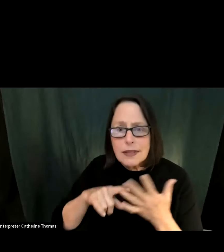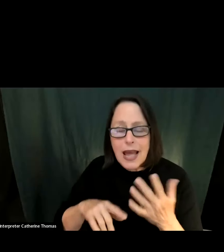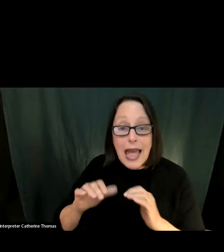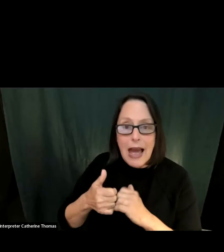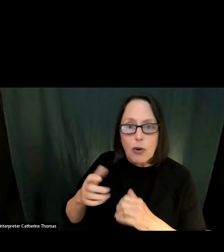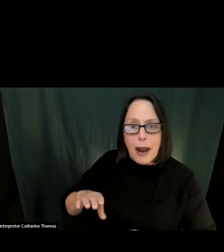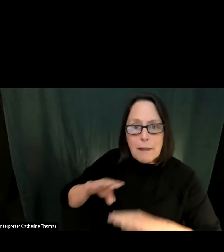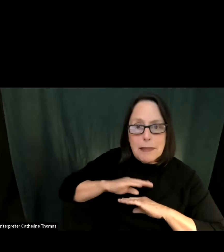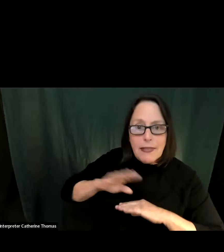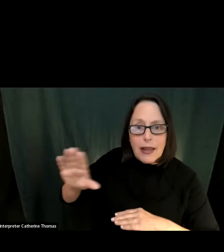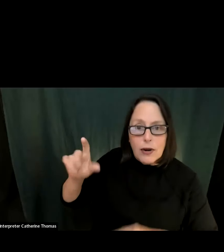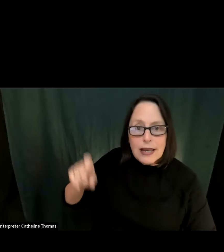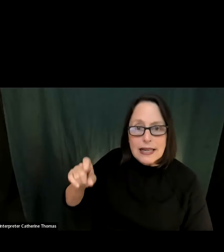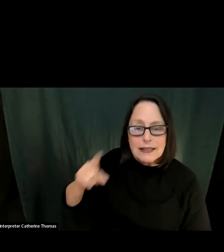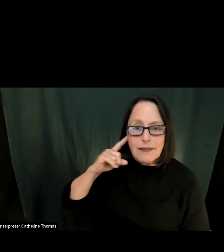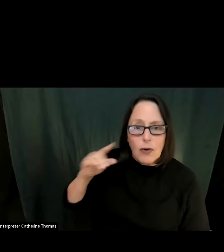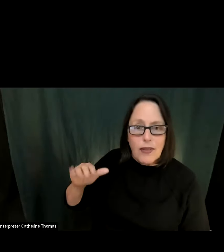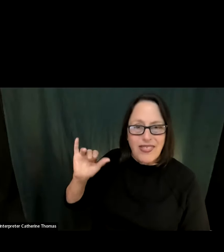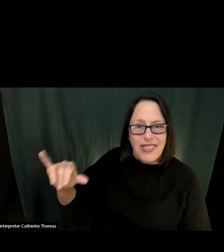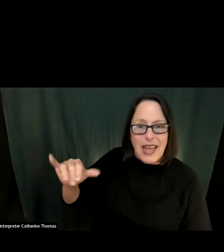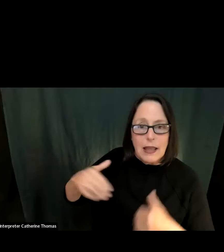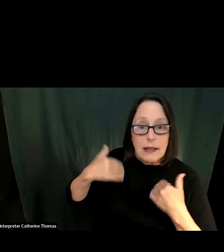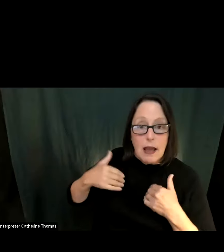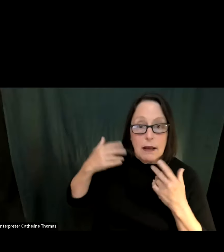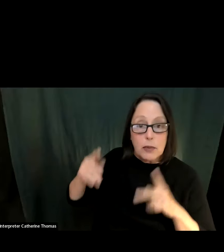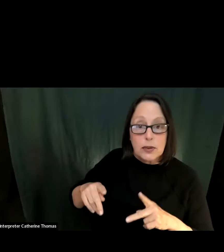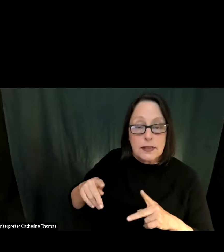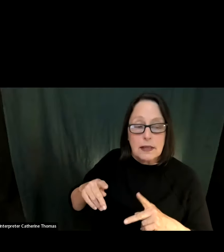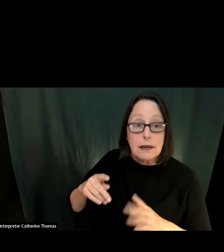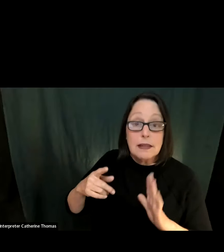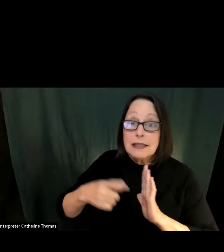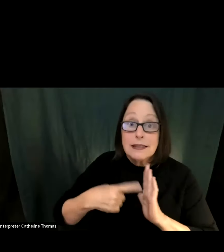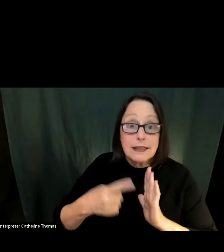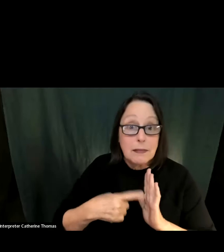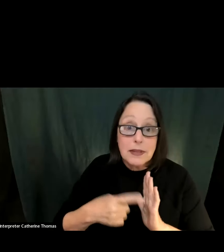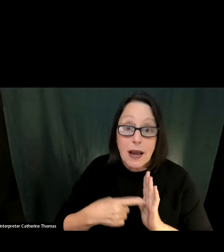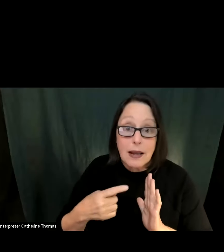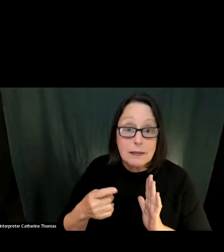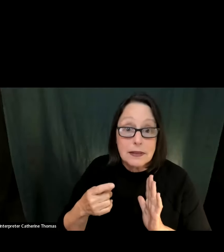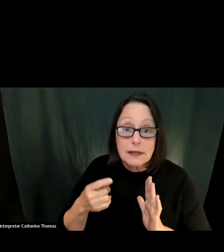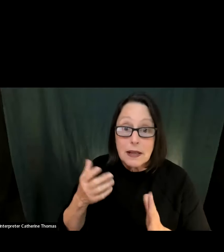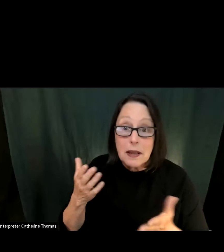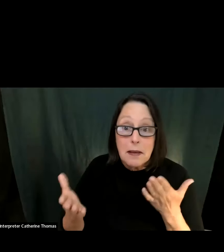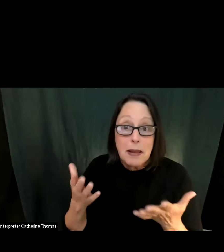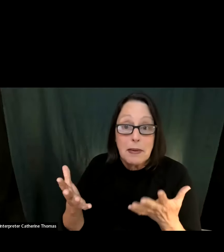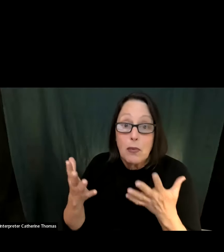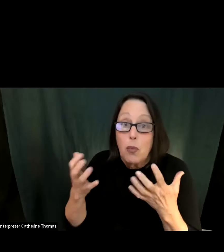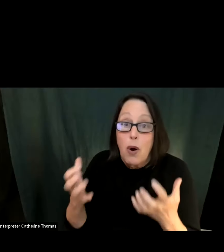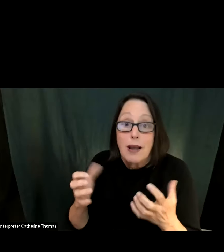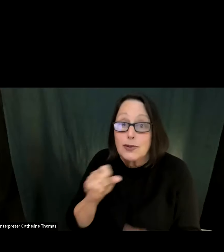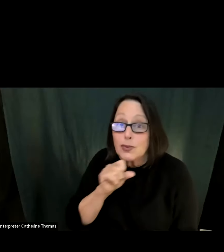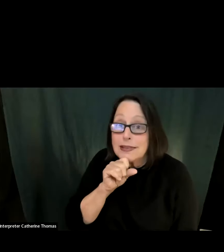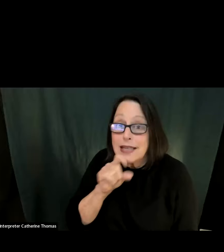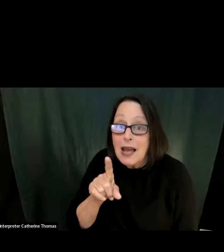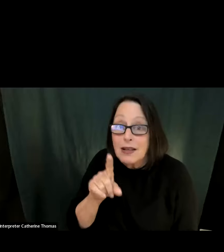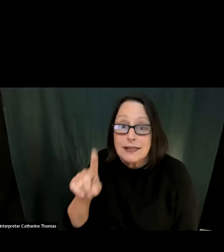of a young person. And when sometimes you might want to be able to share who they are with someone